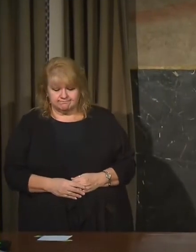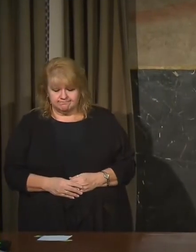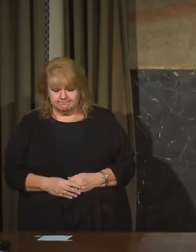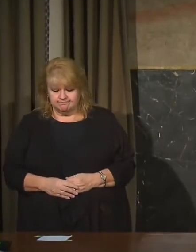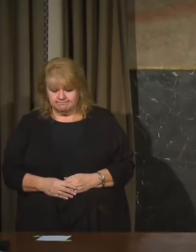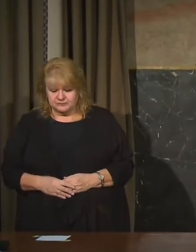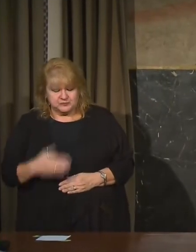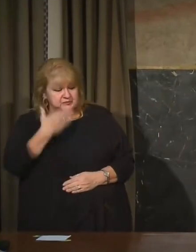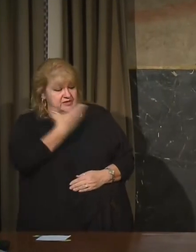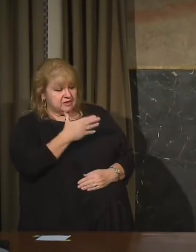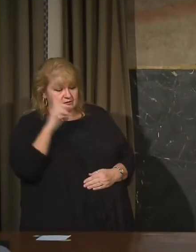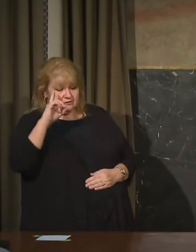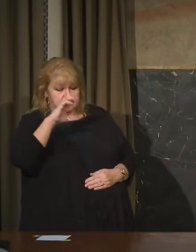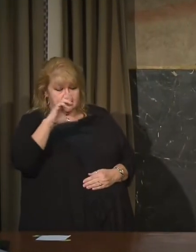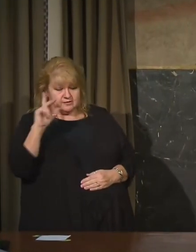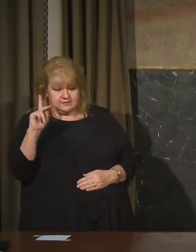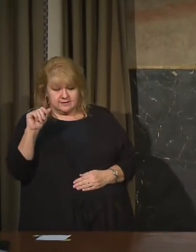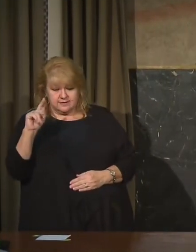Thank you, Dr. Kenner.